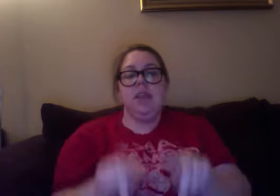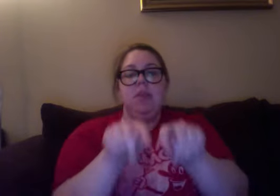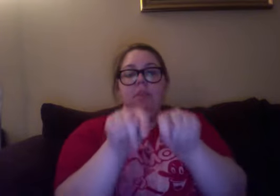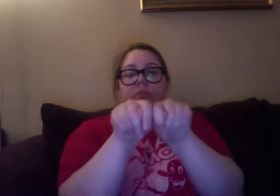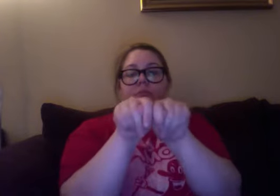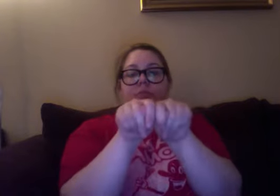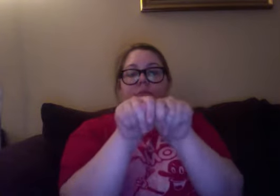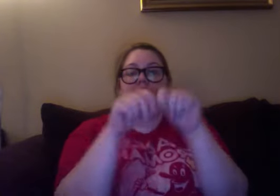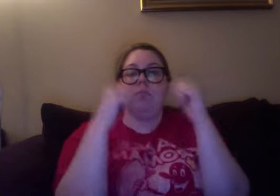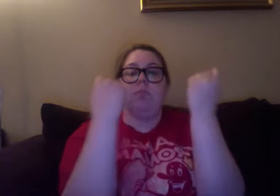Team?